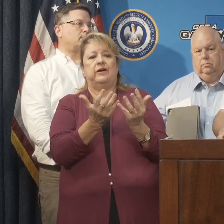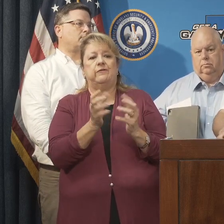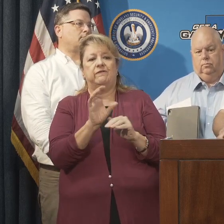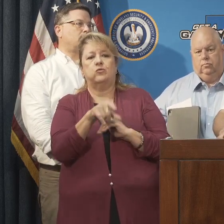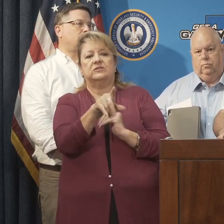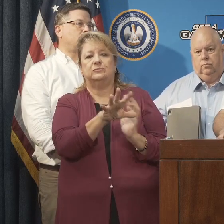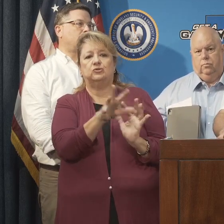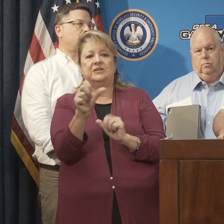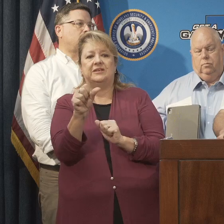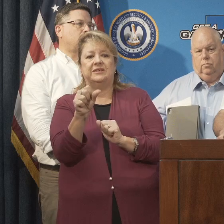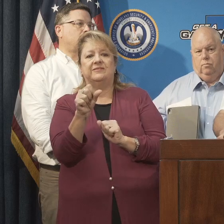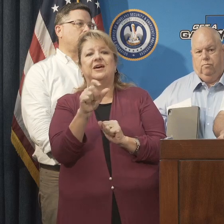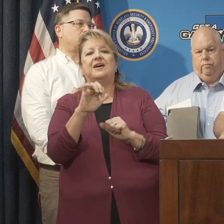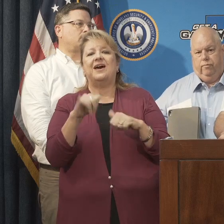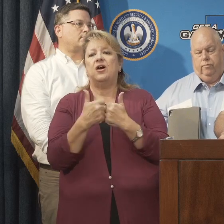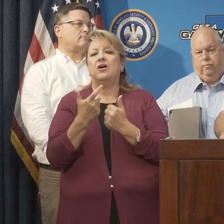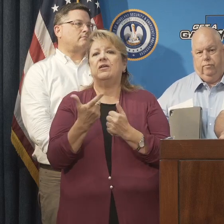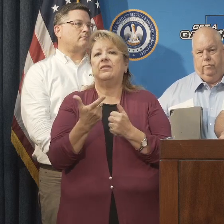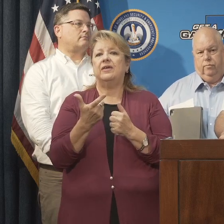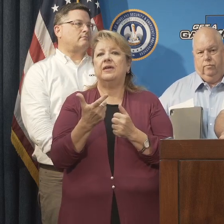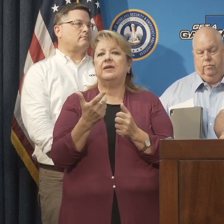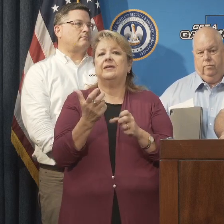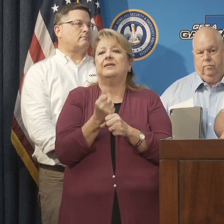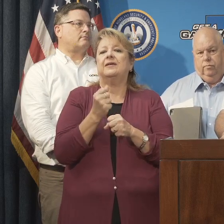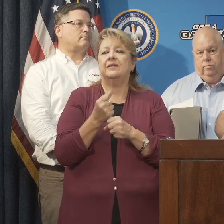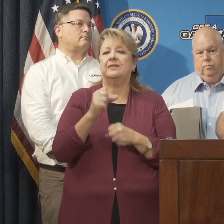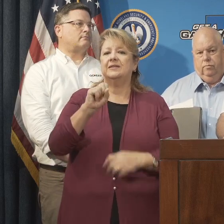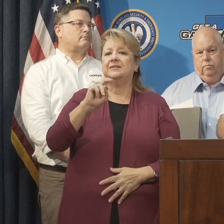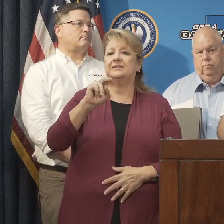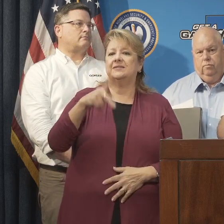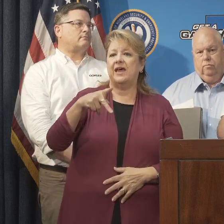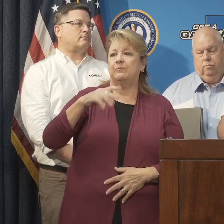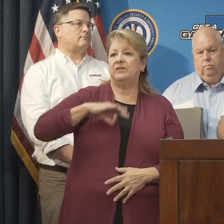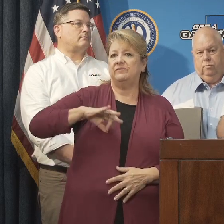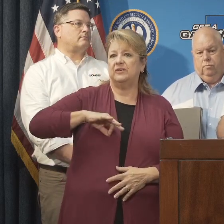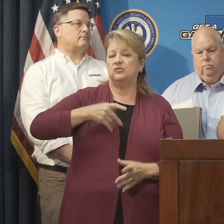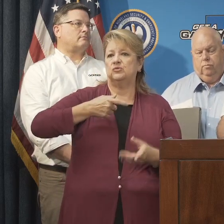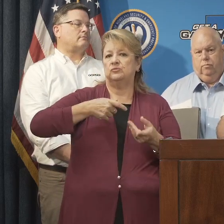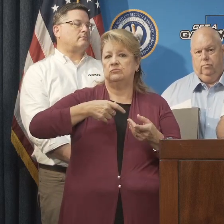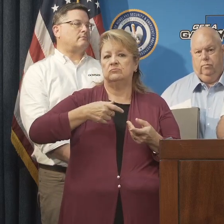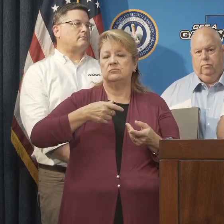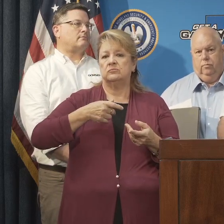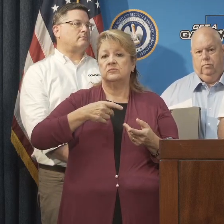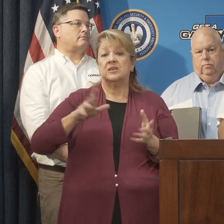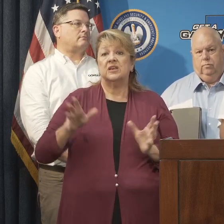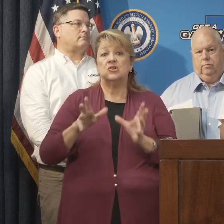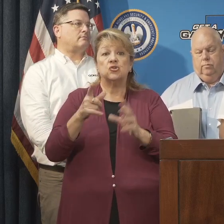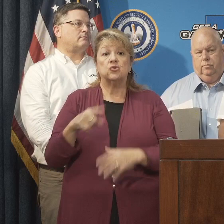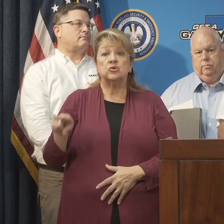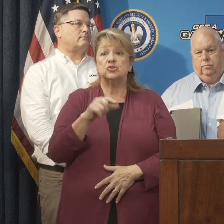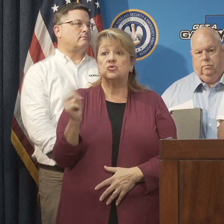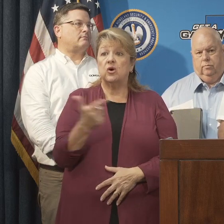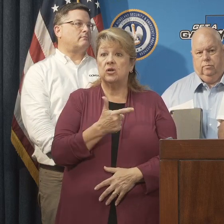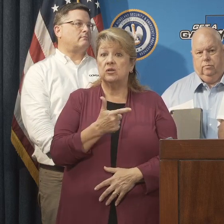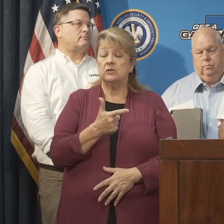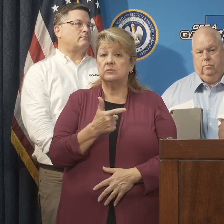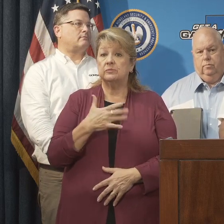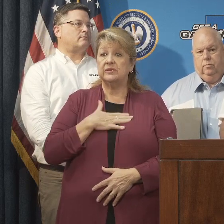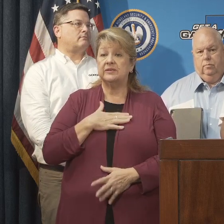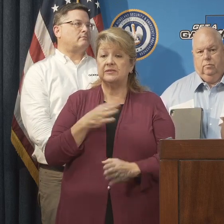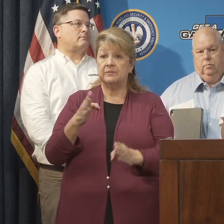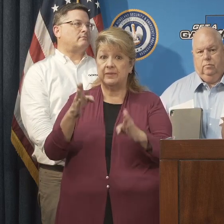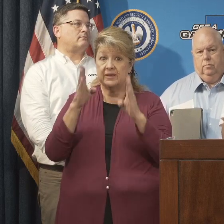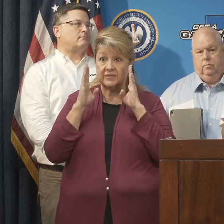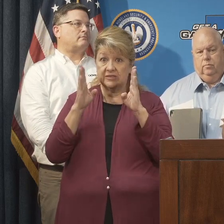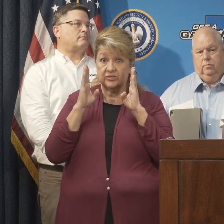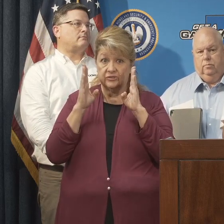SNAP benefits being replaced. I'm going to encourage everybody to make sure that you're paying attention to the fires